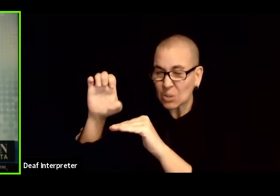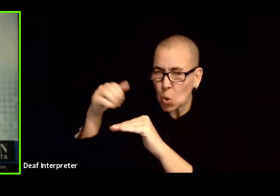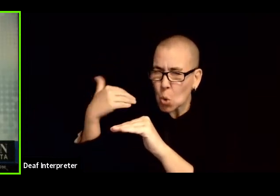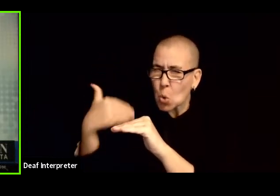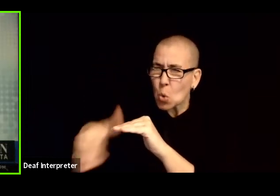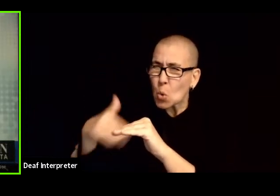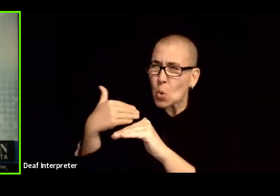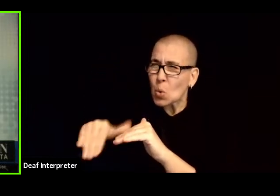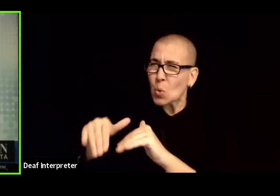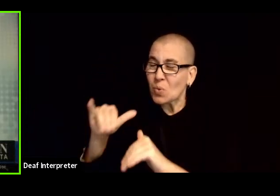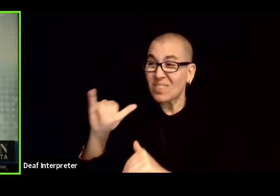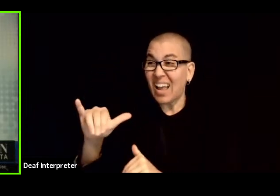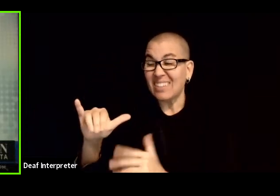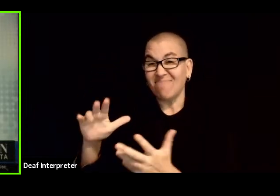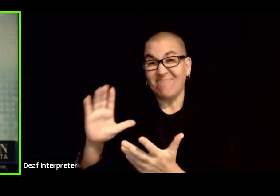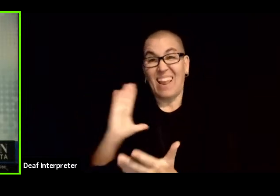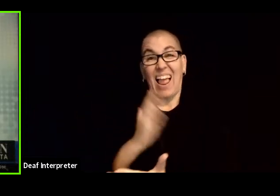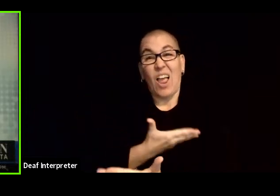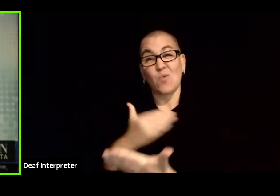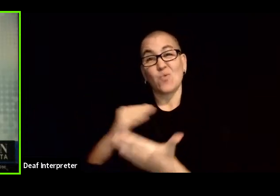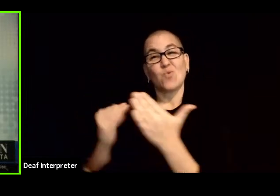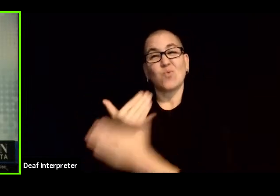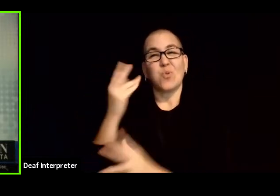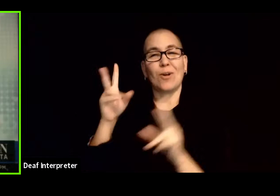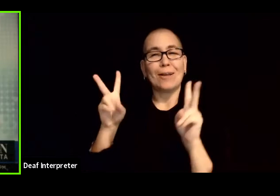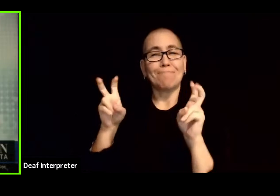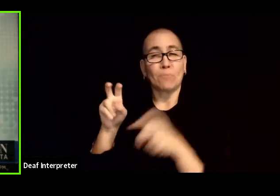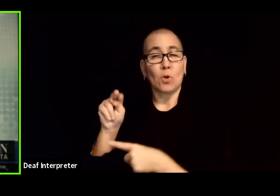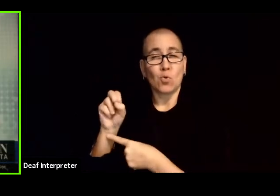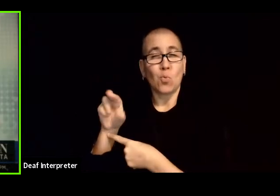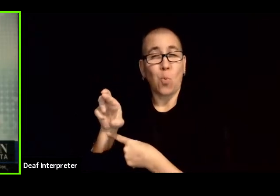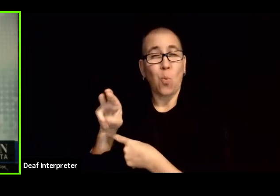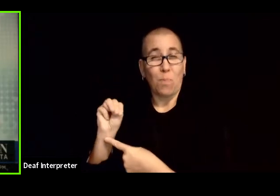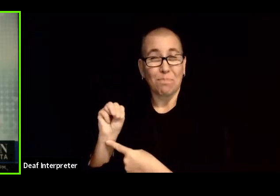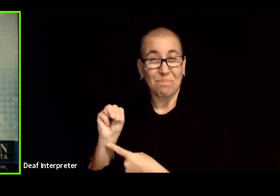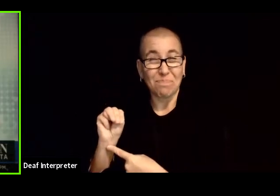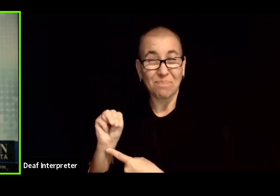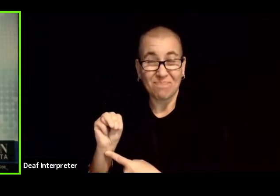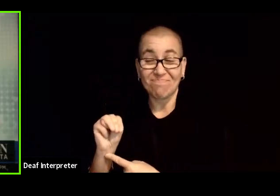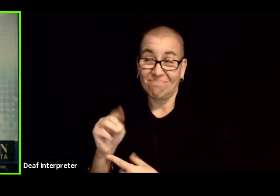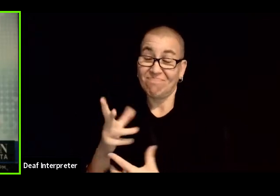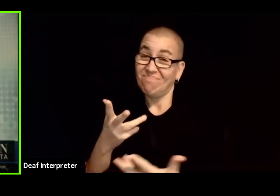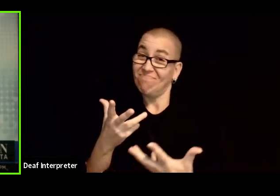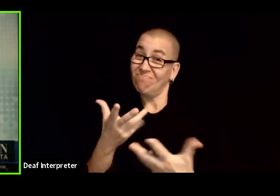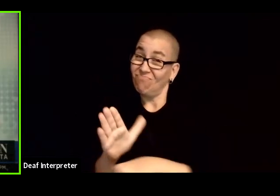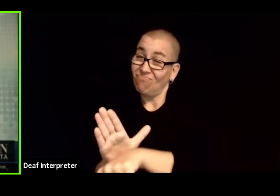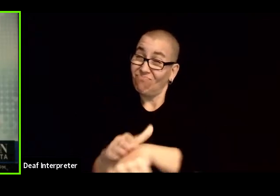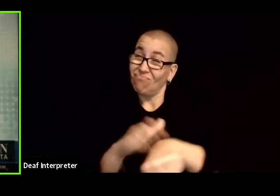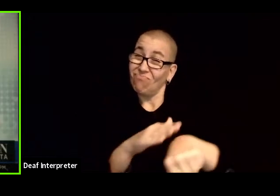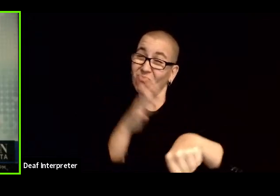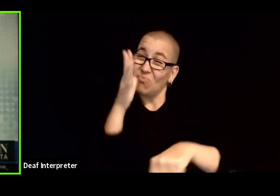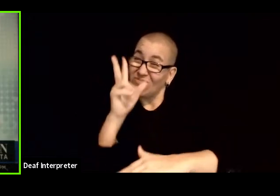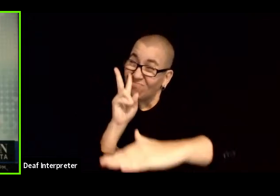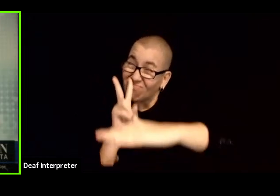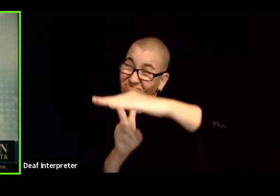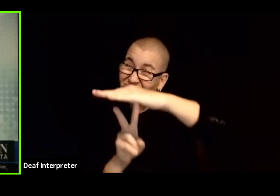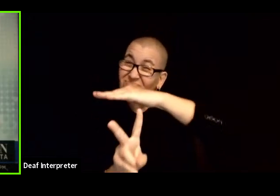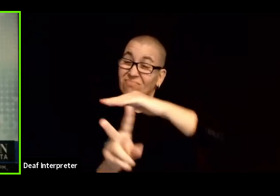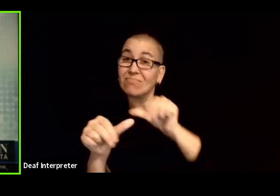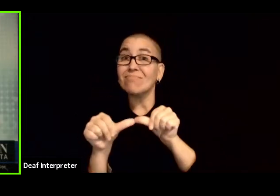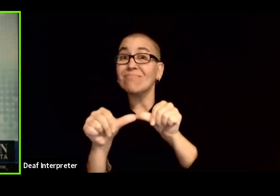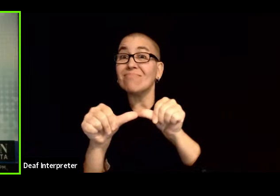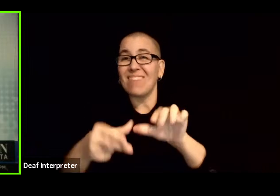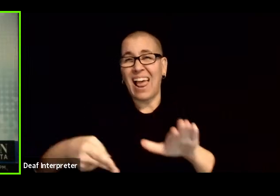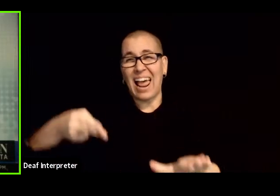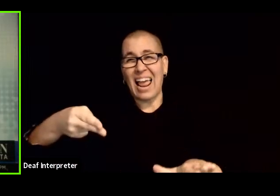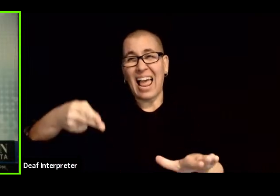days with bigger totals yet to come. The weekly change in cases continues to grow. We're